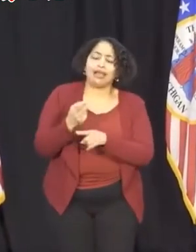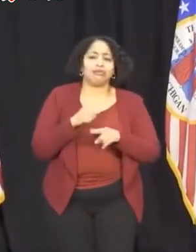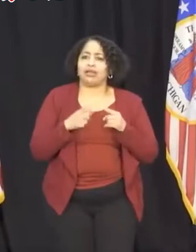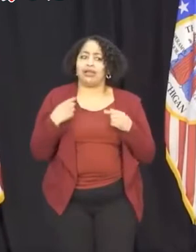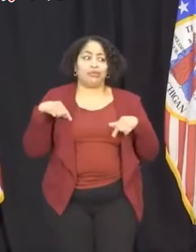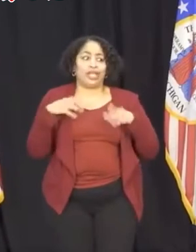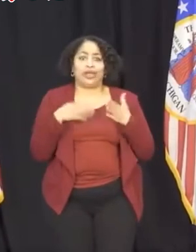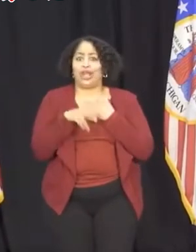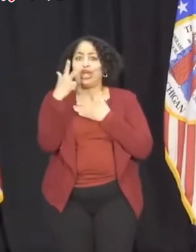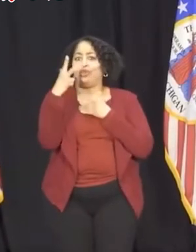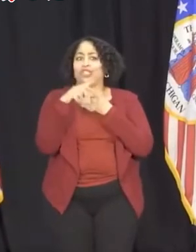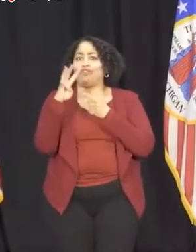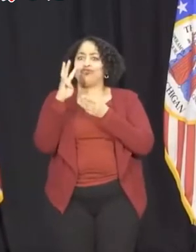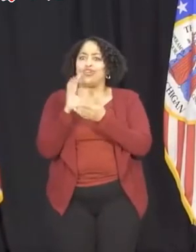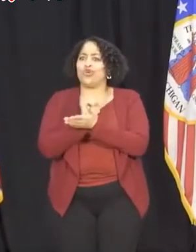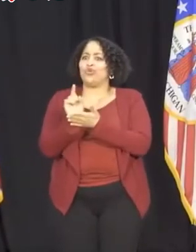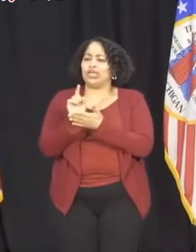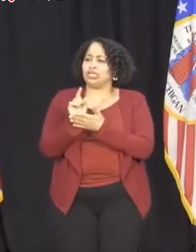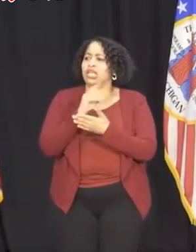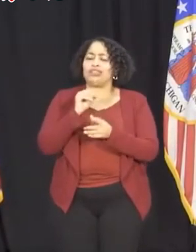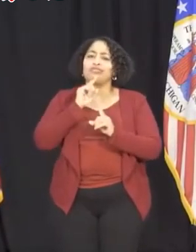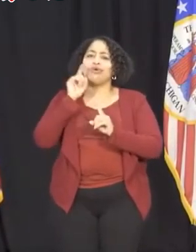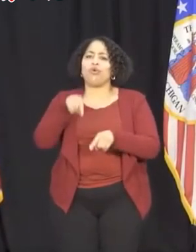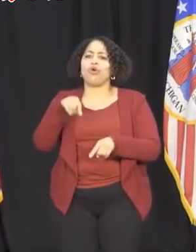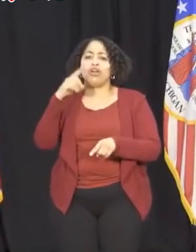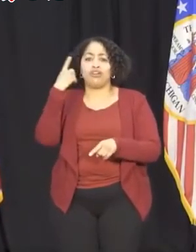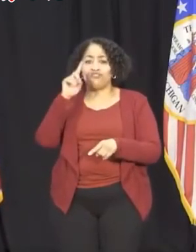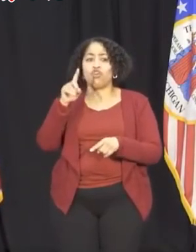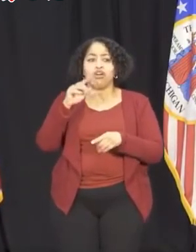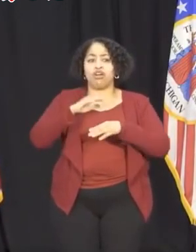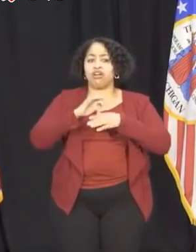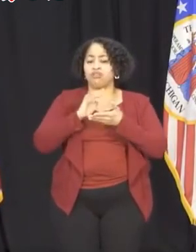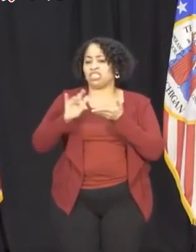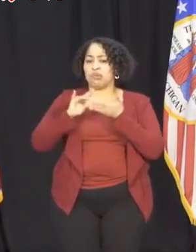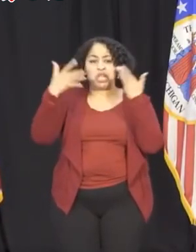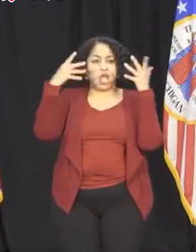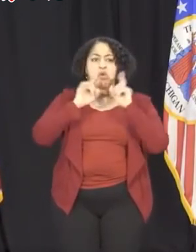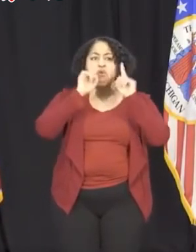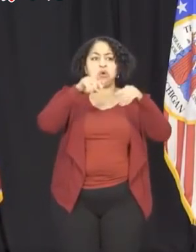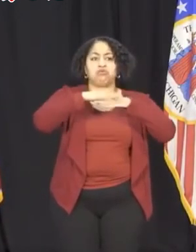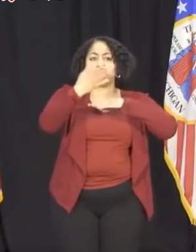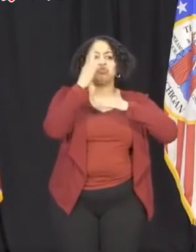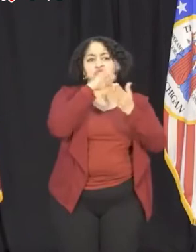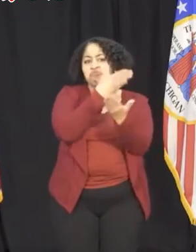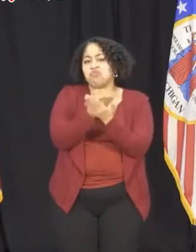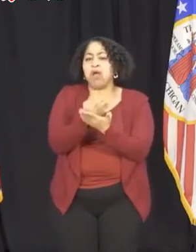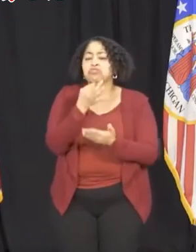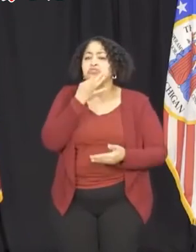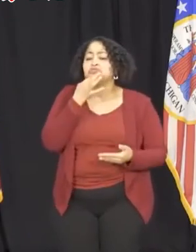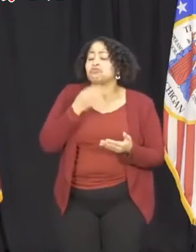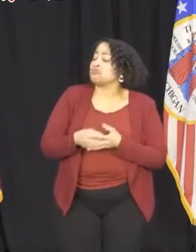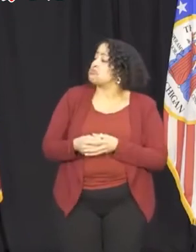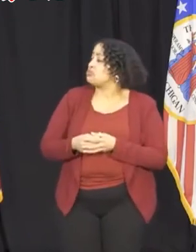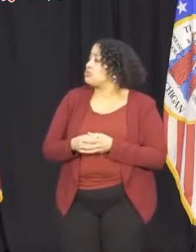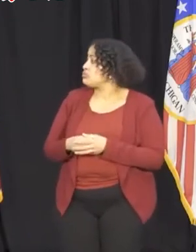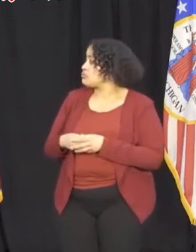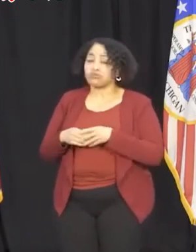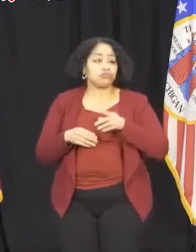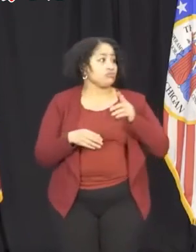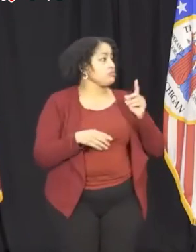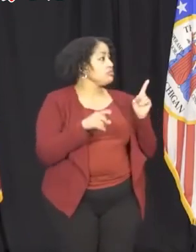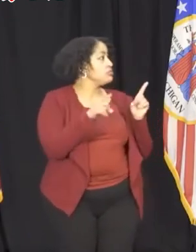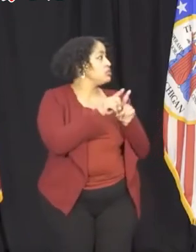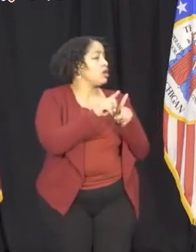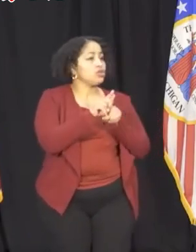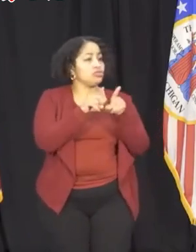Well, we're here in 3 or 4 weeks, and the order for the tablets is placed, and they'll be shipped shortly. Okay, and Vicki